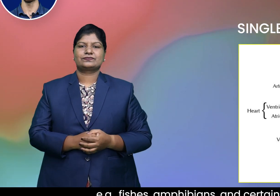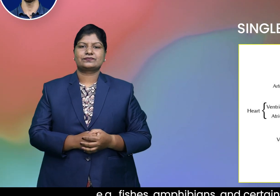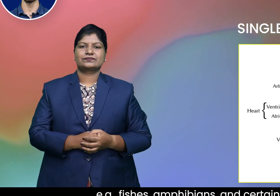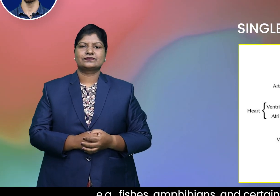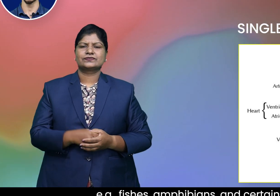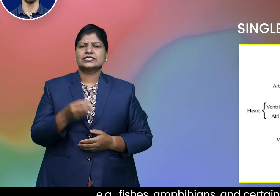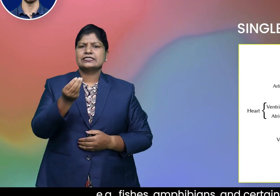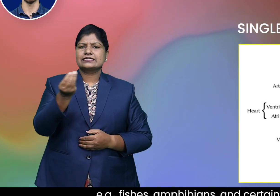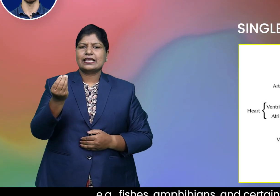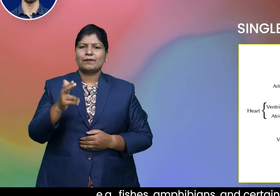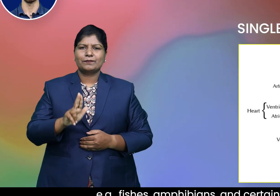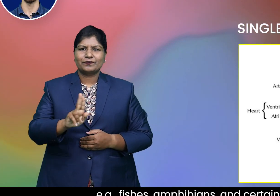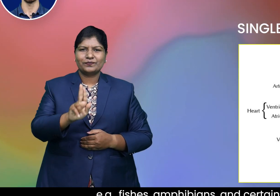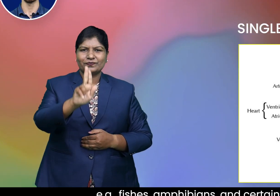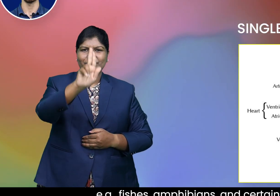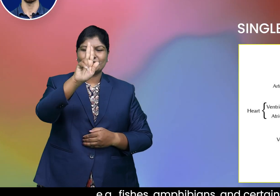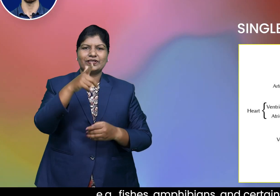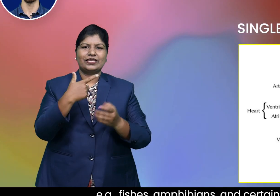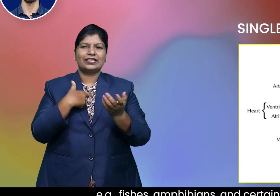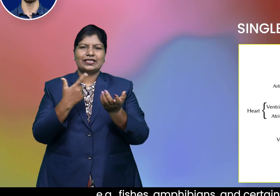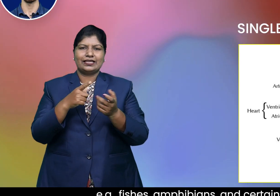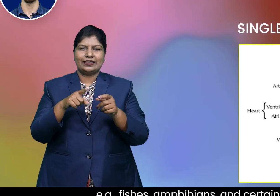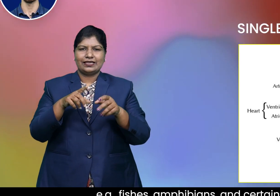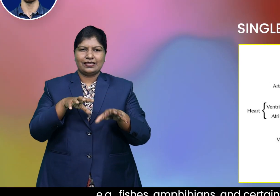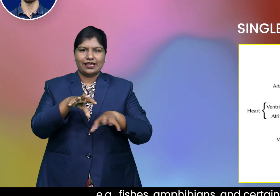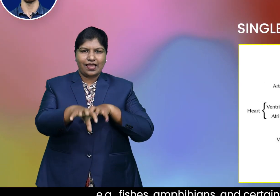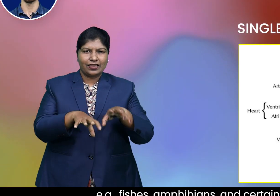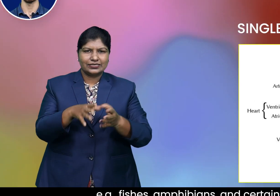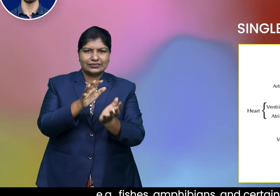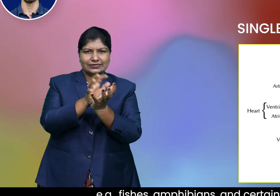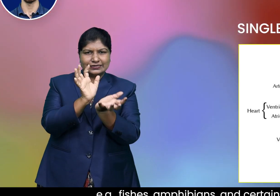and certain reptiles.